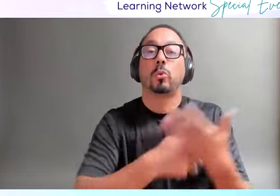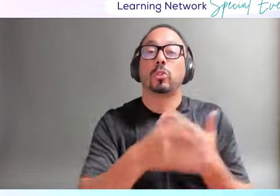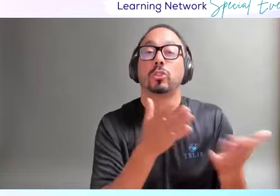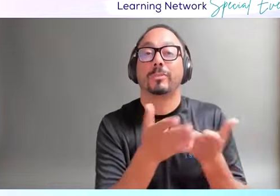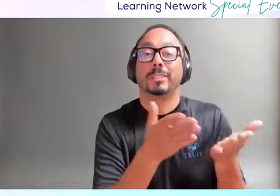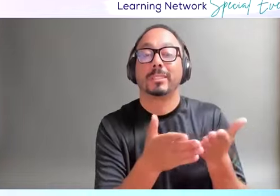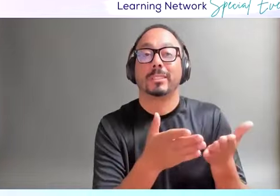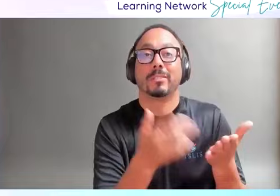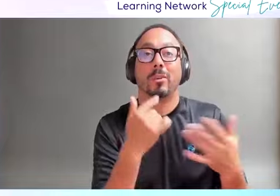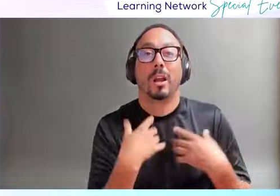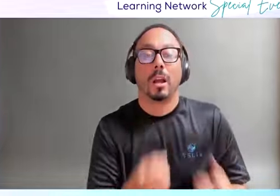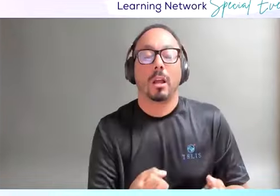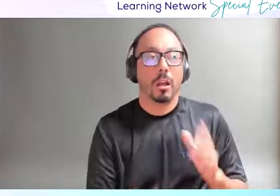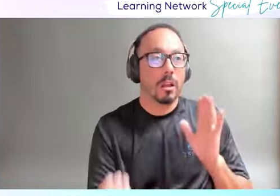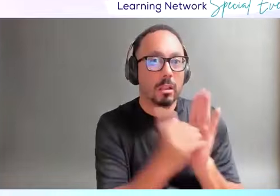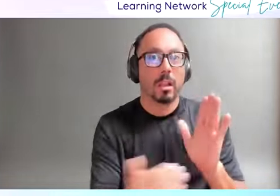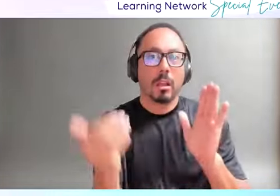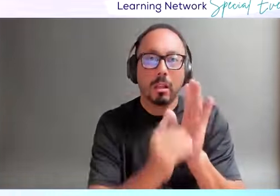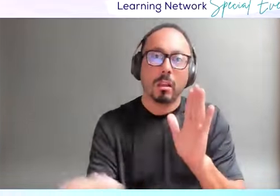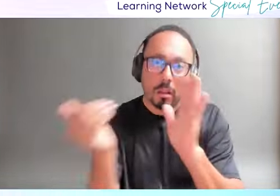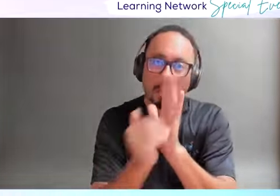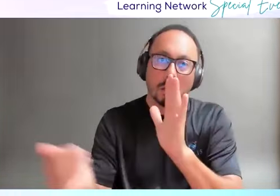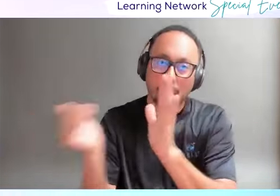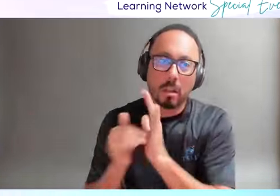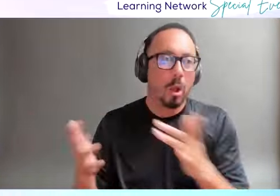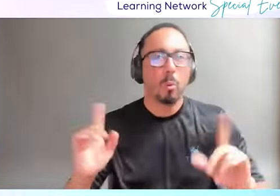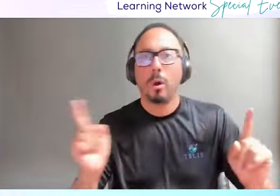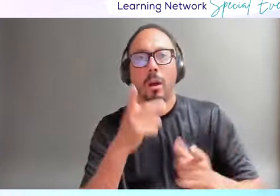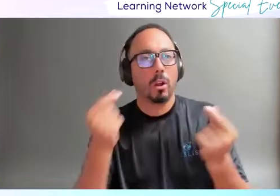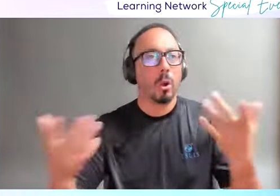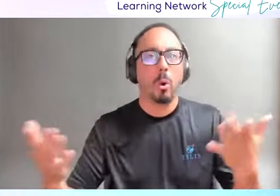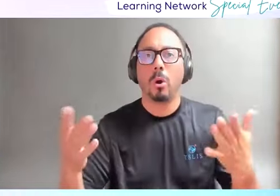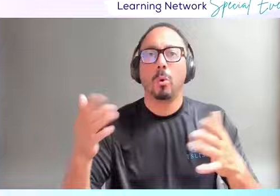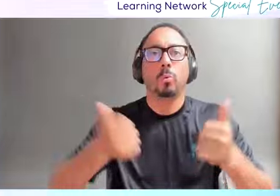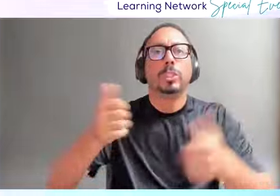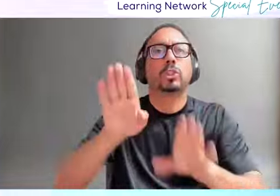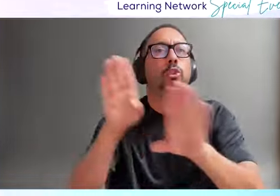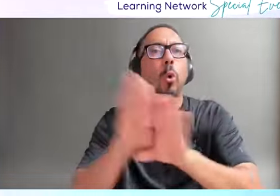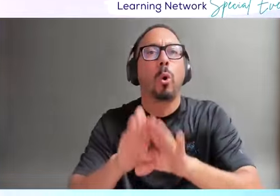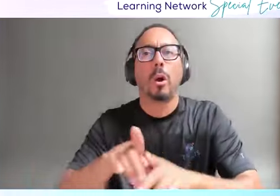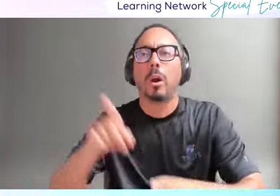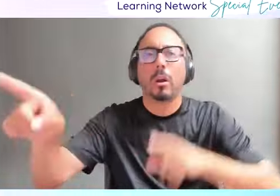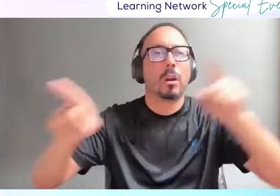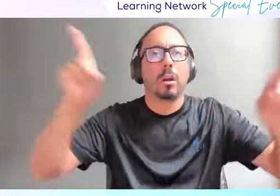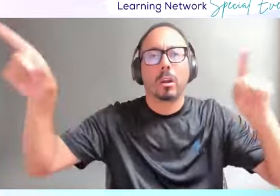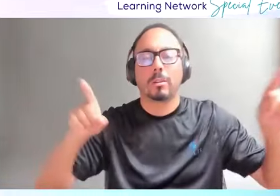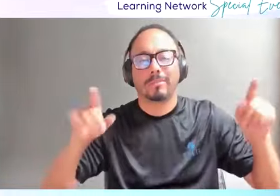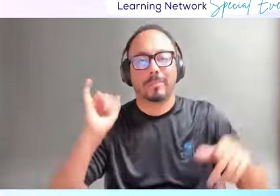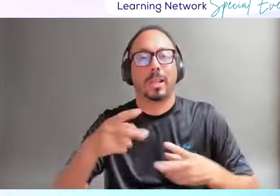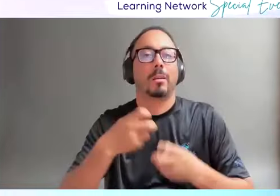myself. I don't even know what door to go to. And this is the ongoing problem around service linkage.